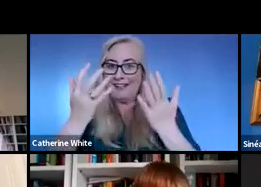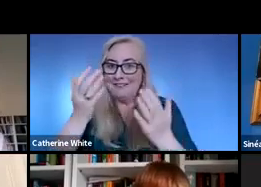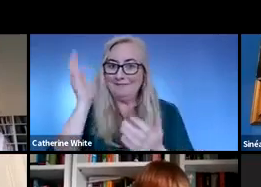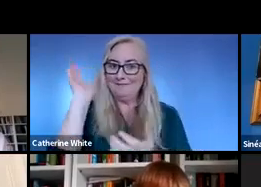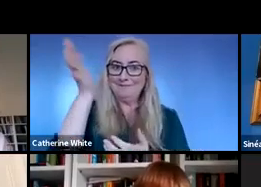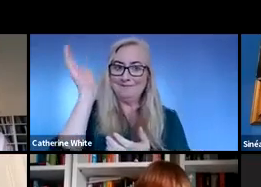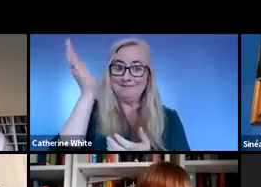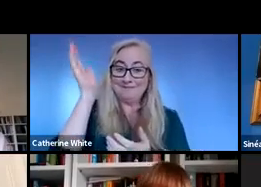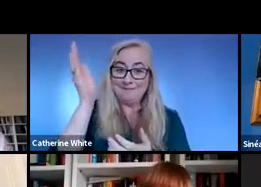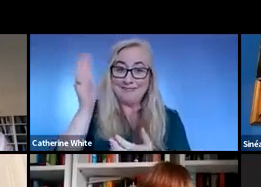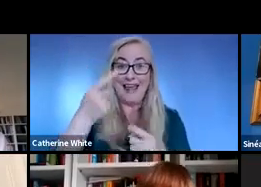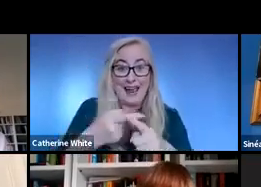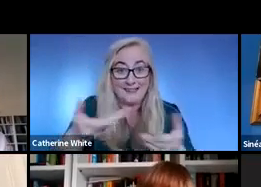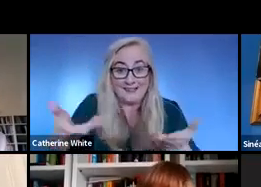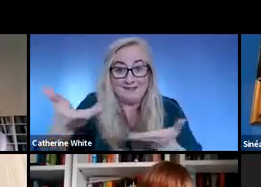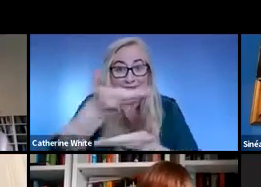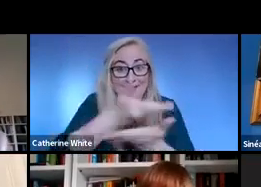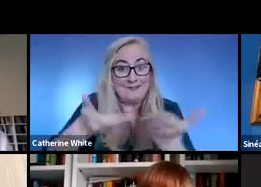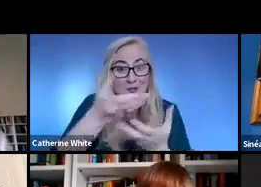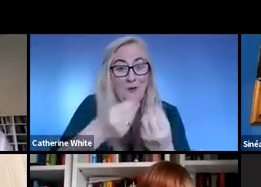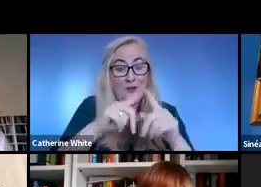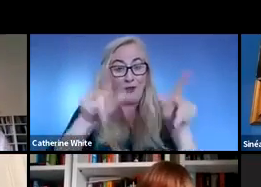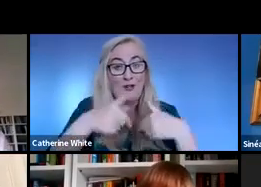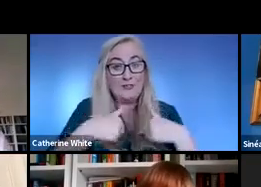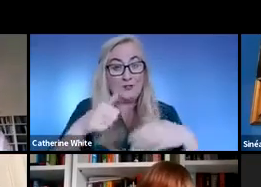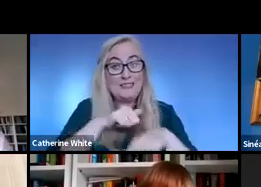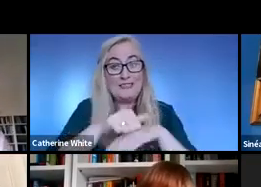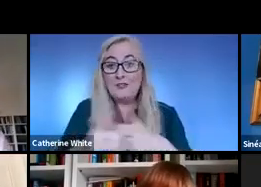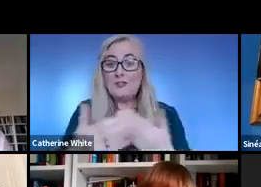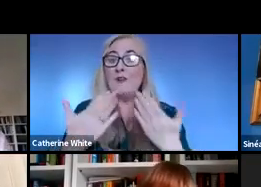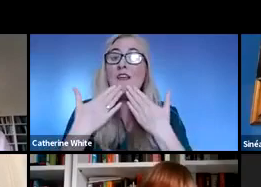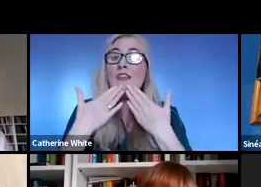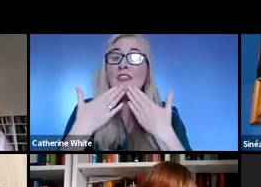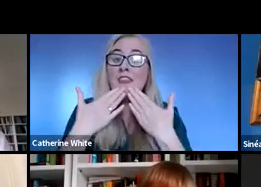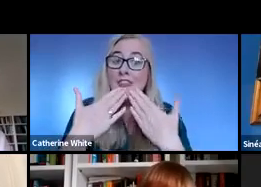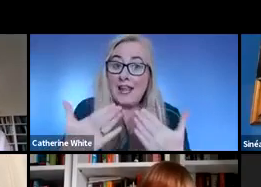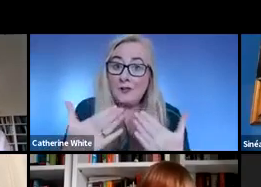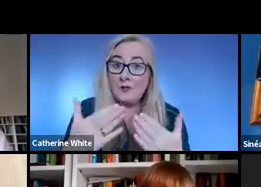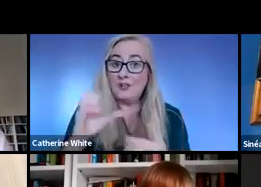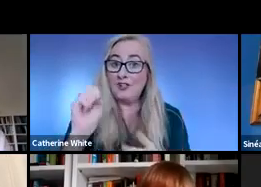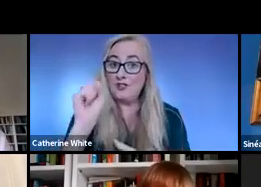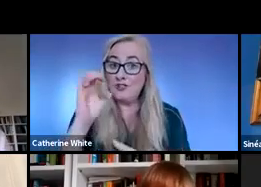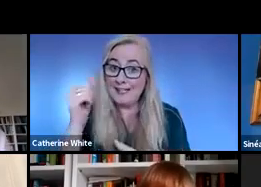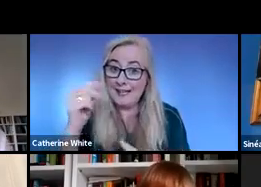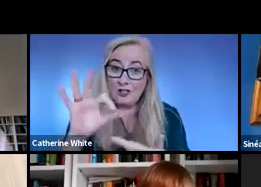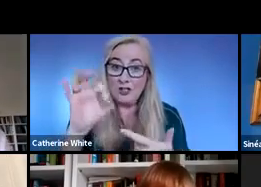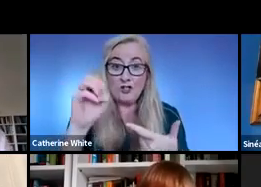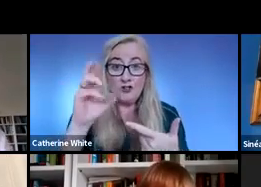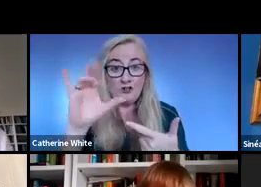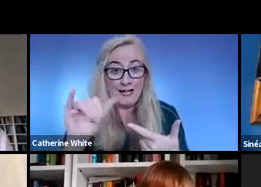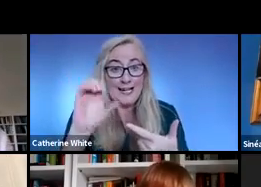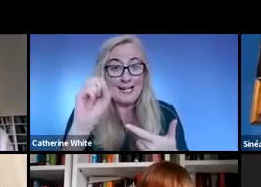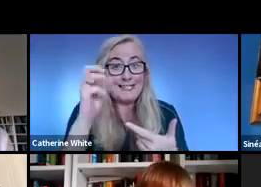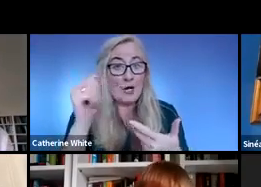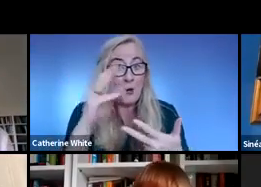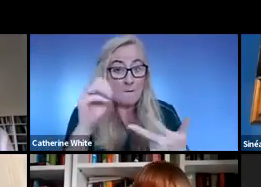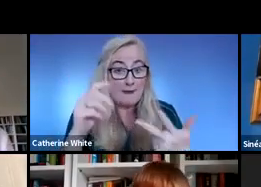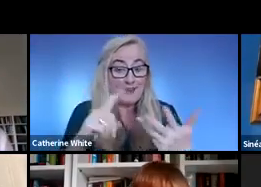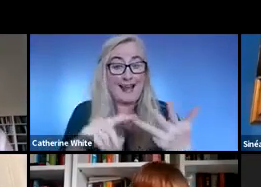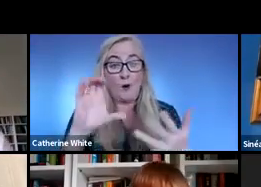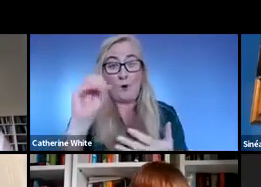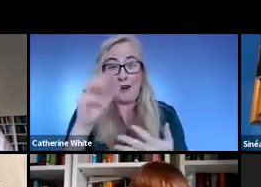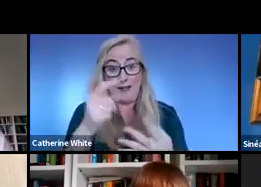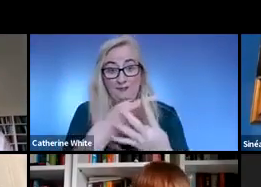presentations and conversations with us today. So thank you sincerely, Sinead, Gerry, Salome, and